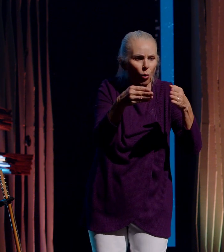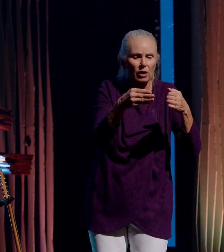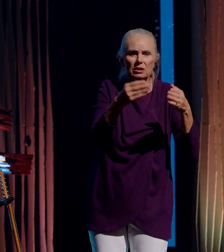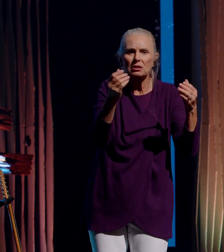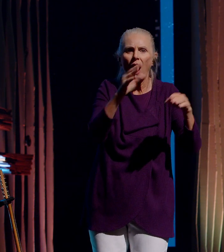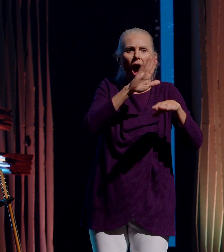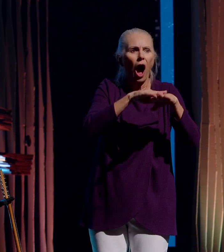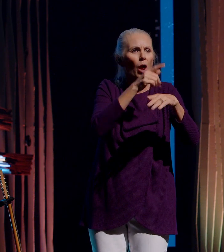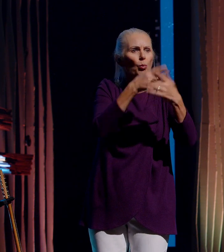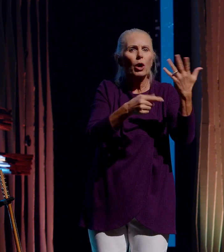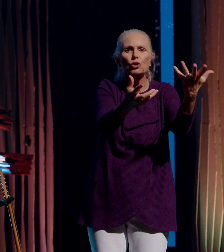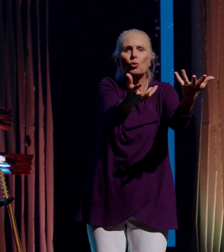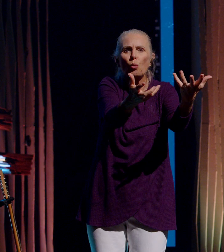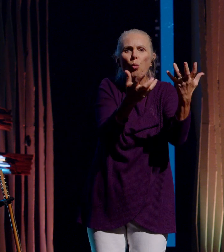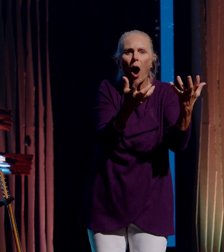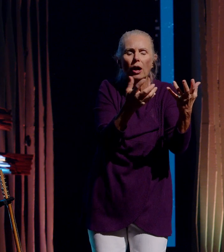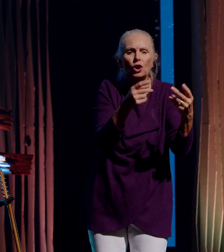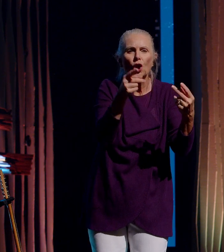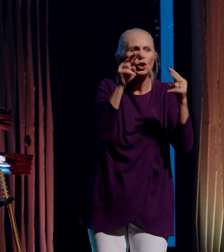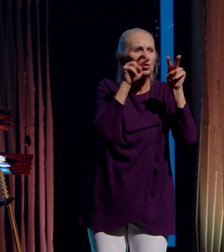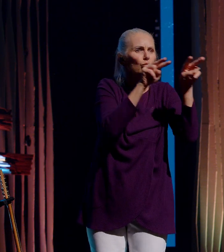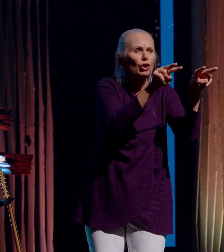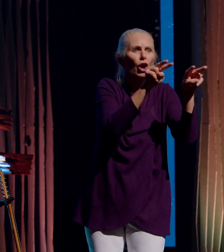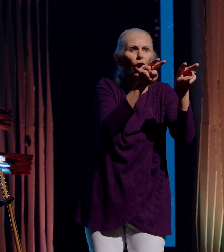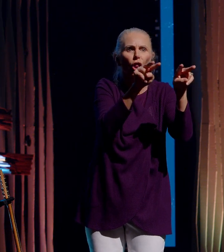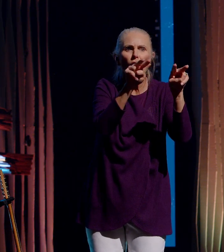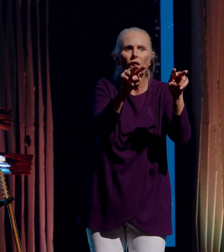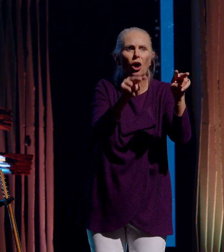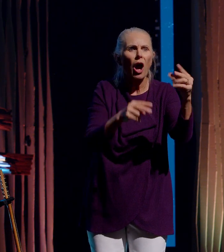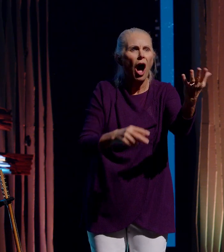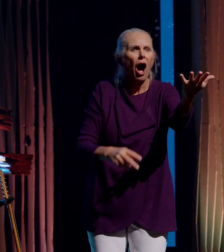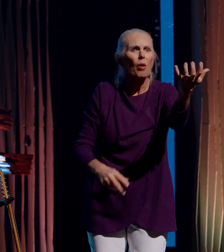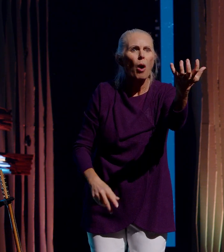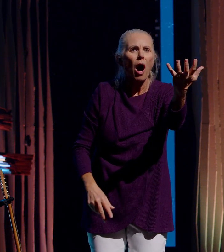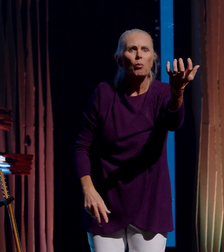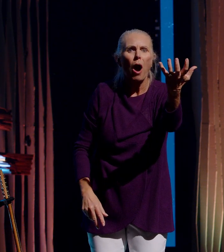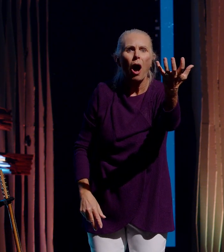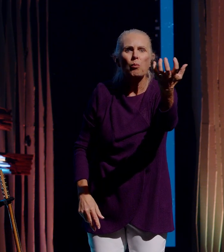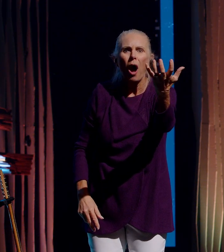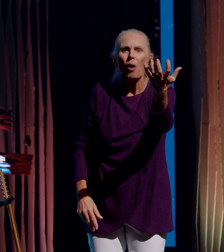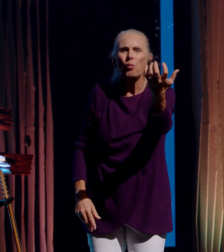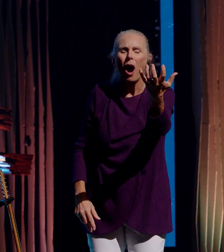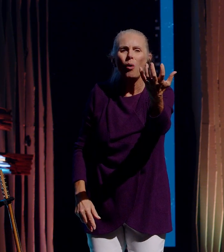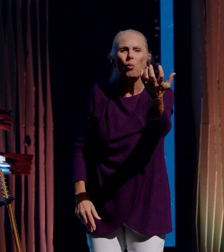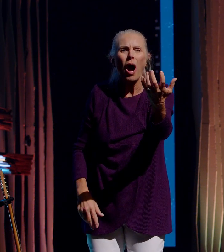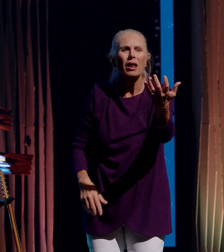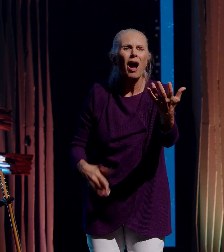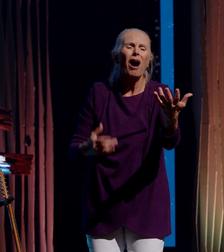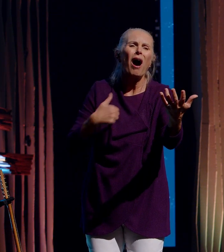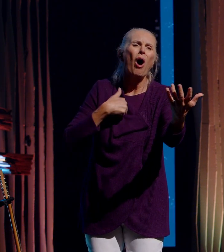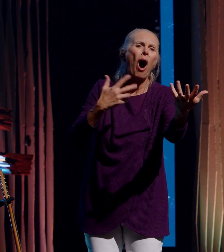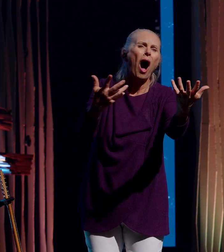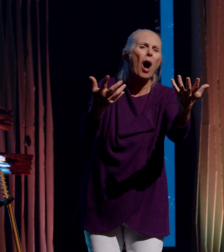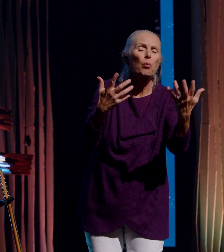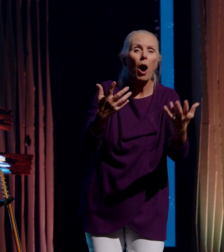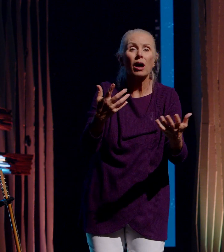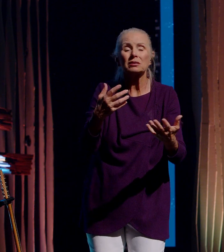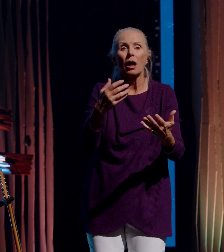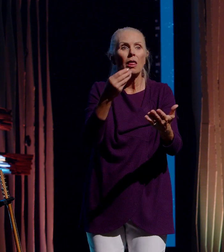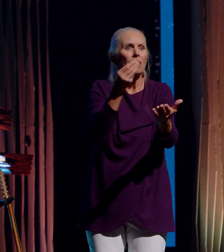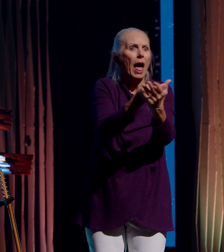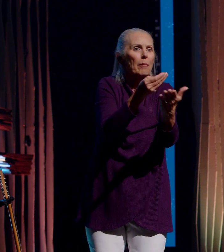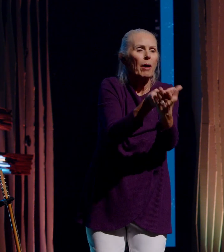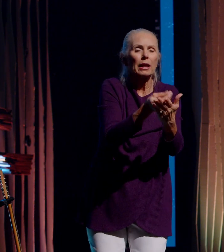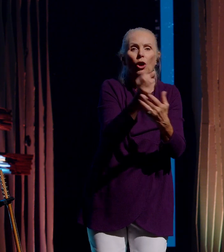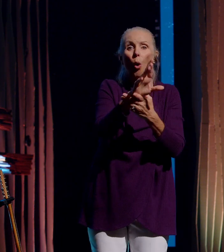focus and look at what others have, and our heart starts to idolize and say, man, if I just had what that person had, whether it's money or free time, then